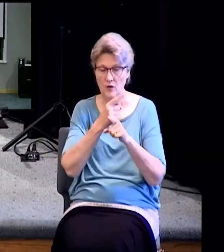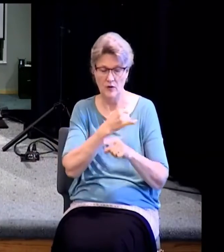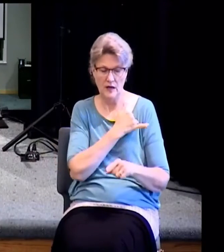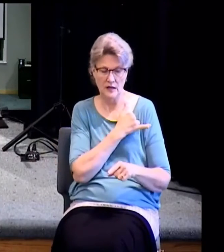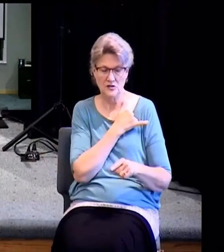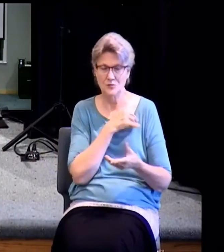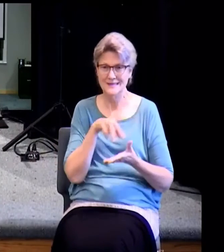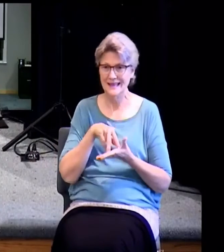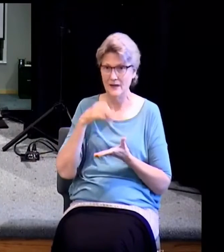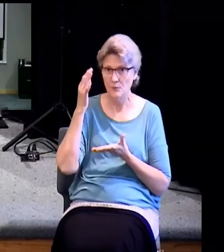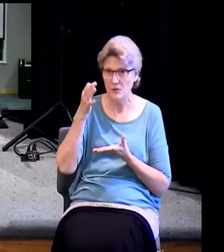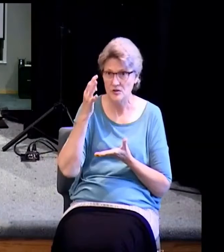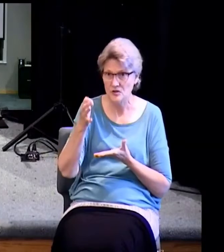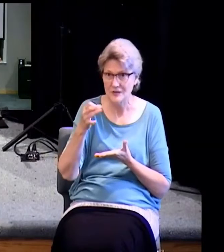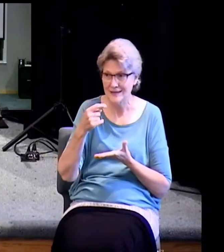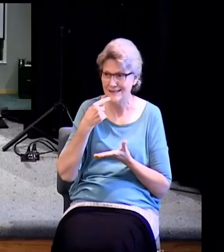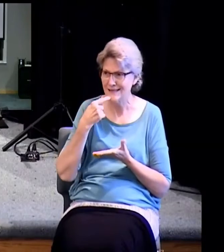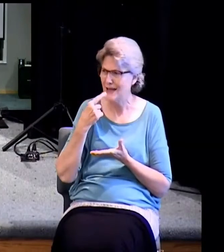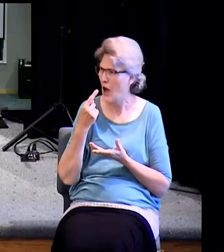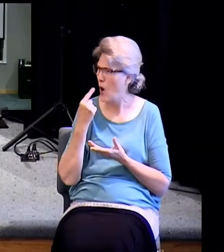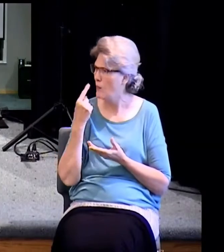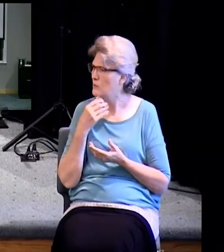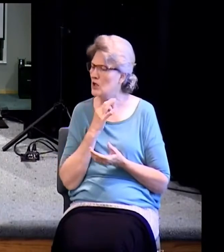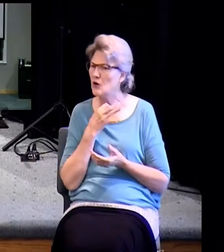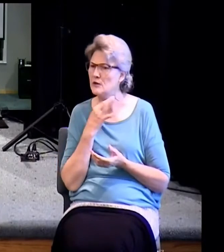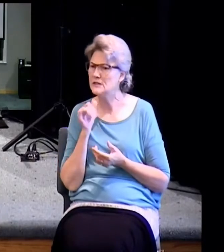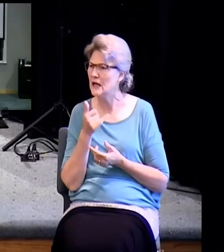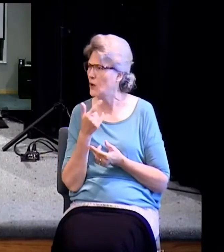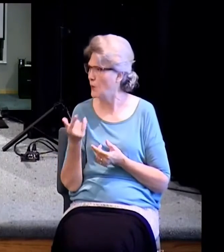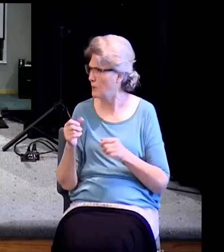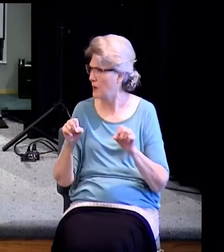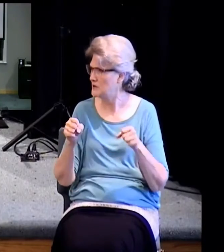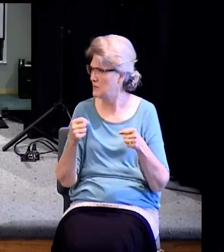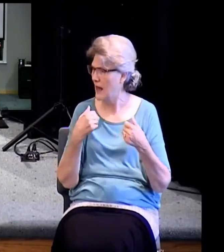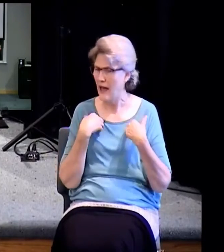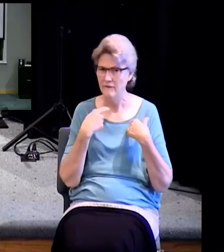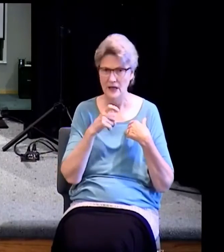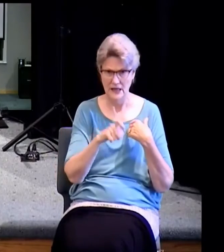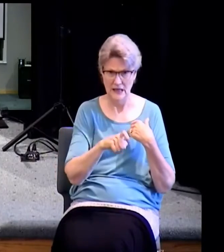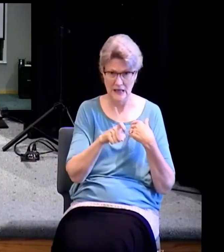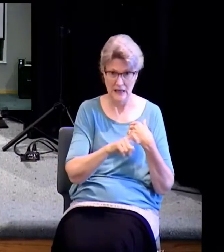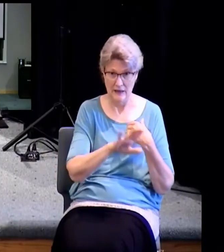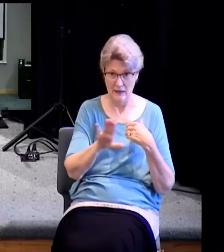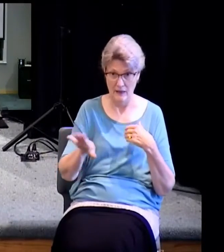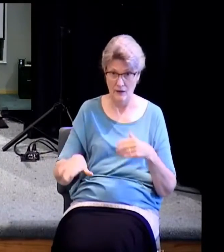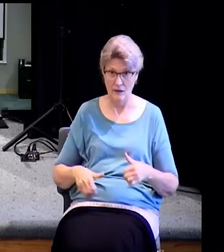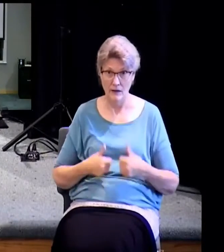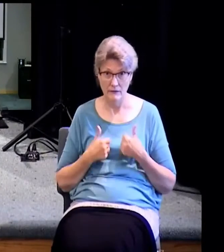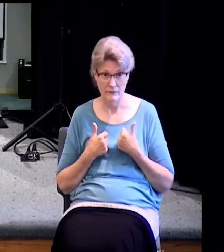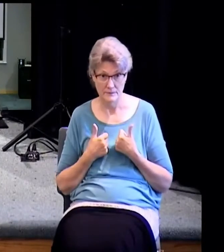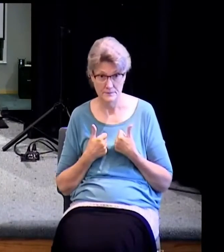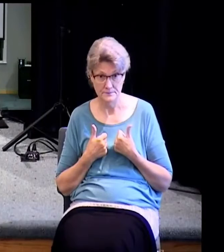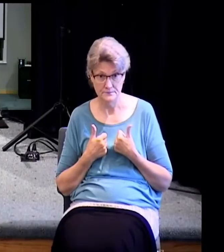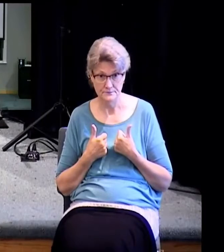preaching, and he said, I just wonder if there's anybody that would possibly have a need in their life. And